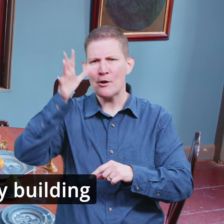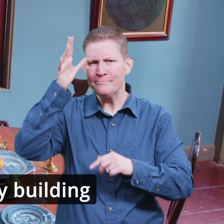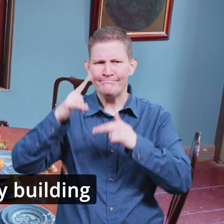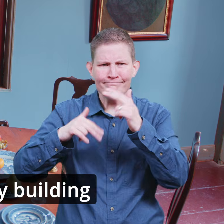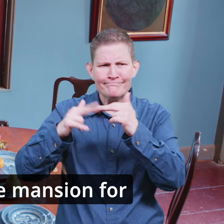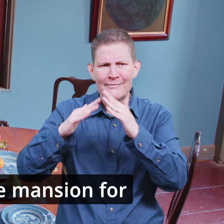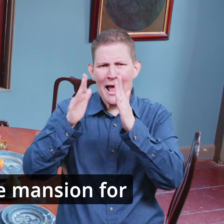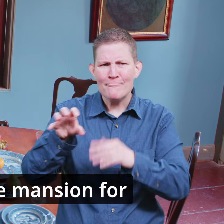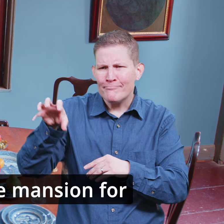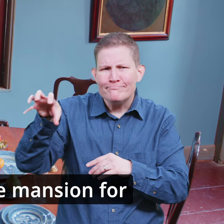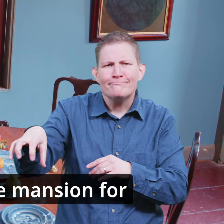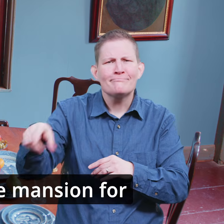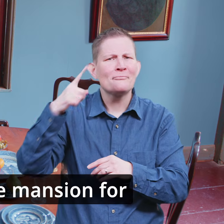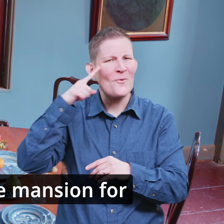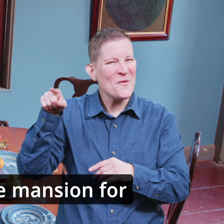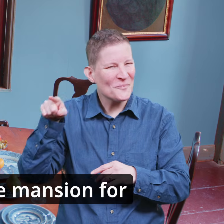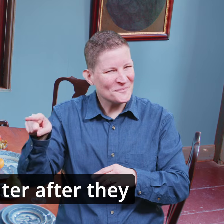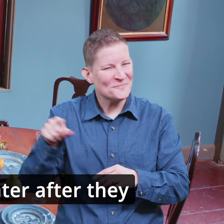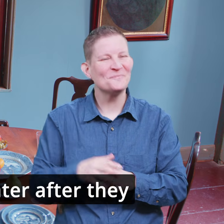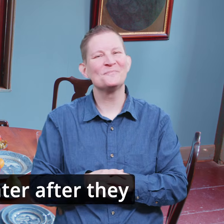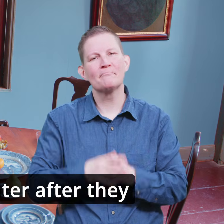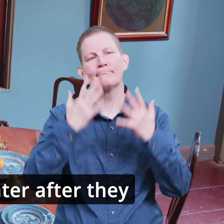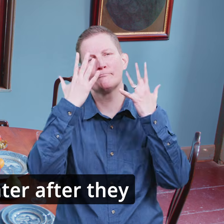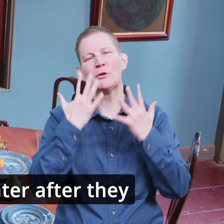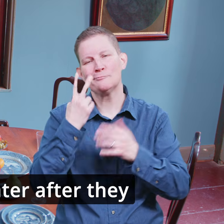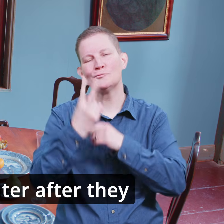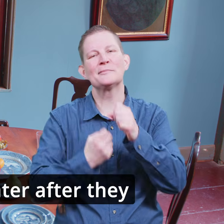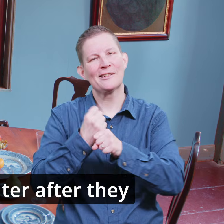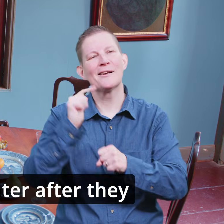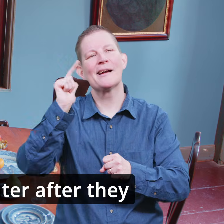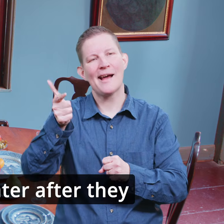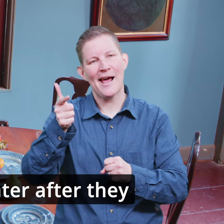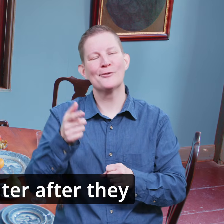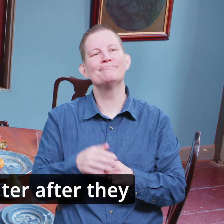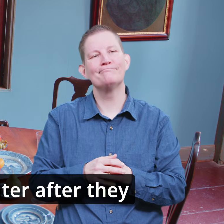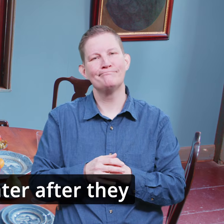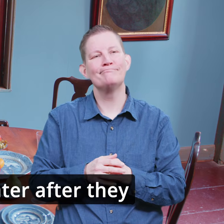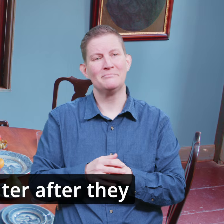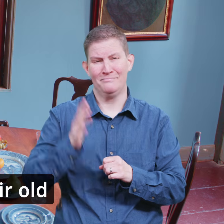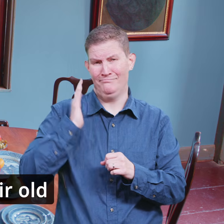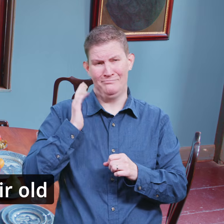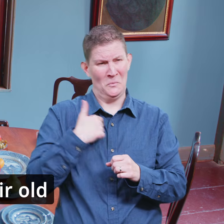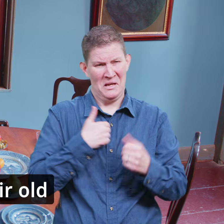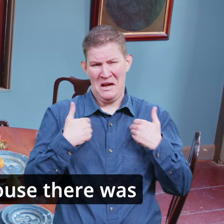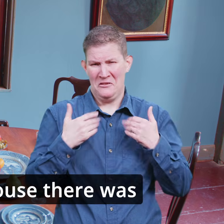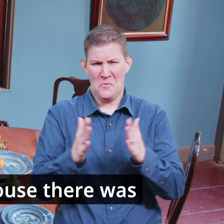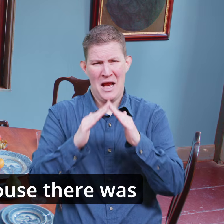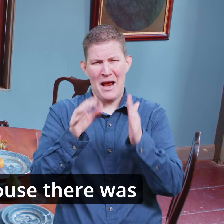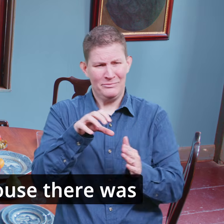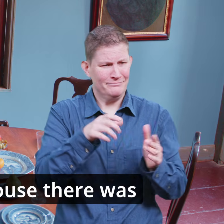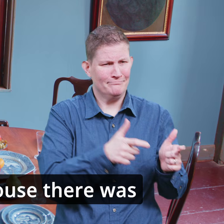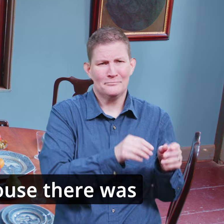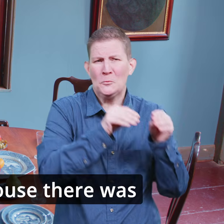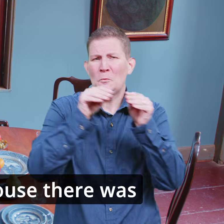his parents by building this lovely Georgian-style mansion for them. Sadly, 2 years later, after they moved from their old tiny